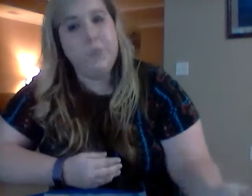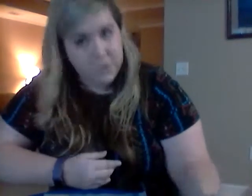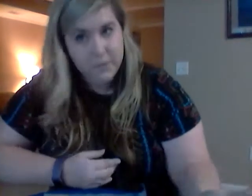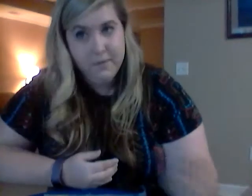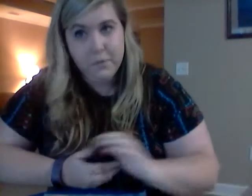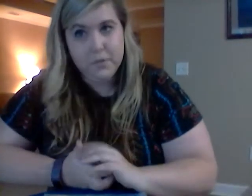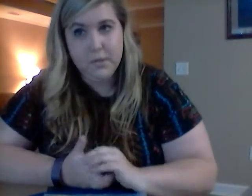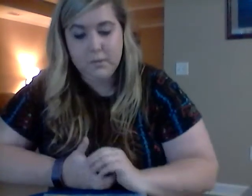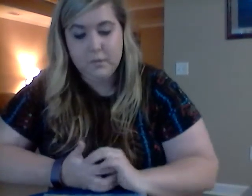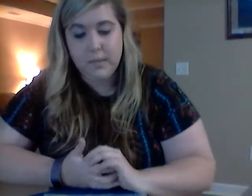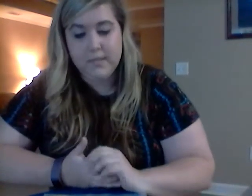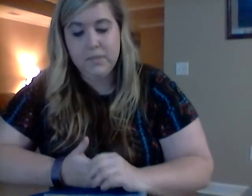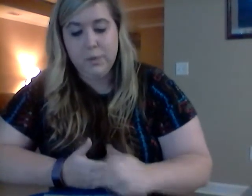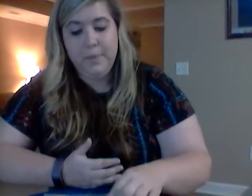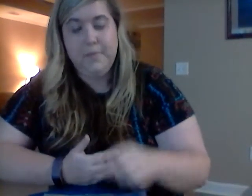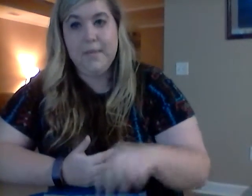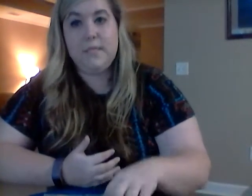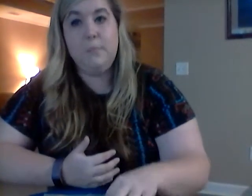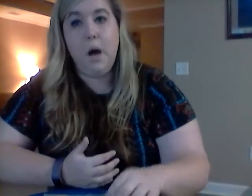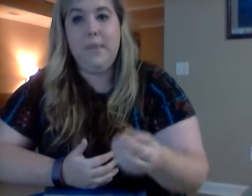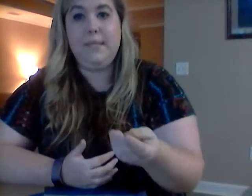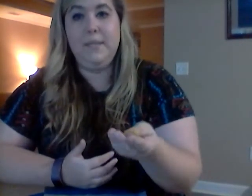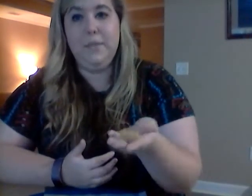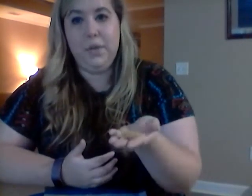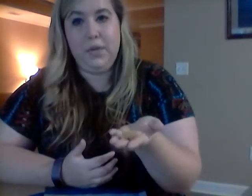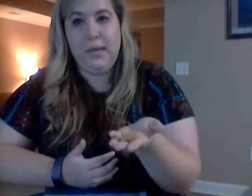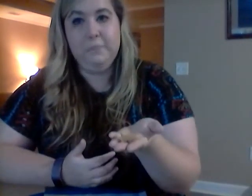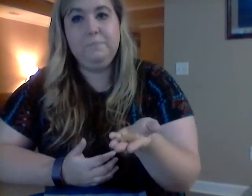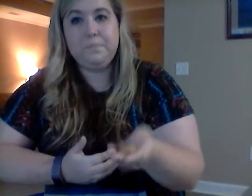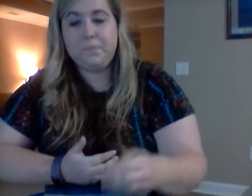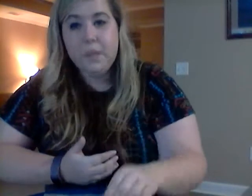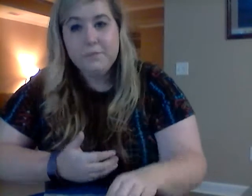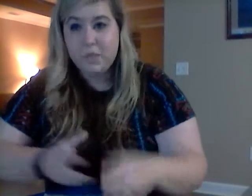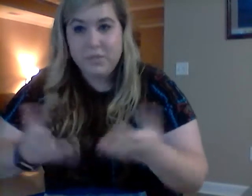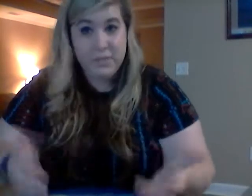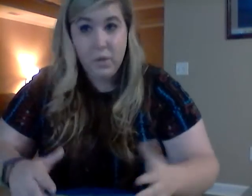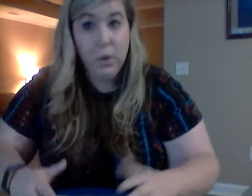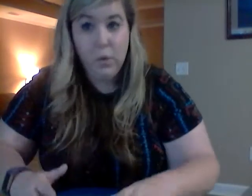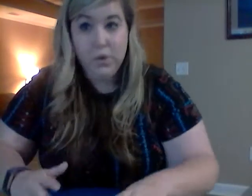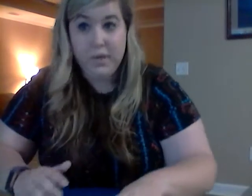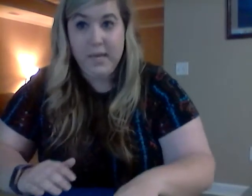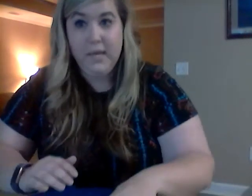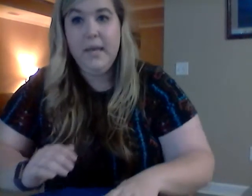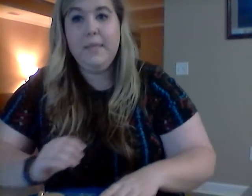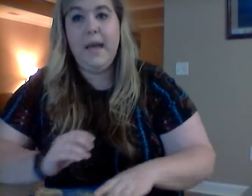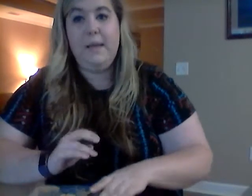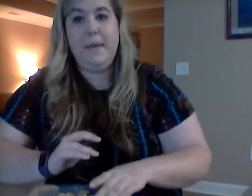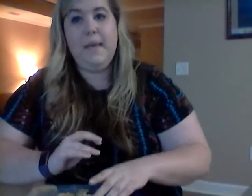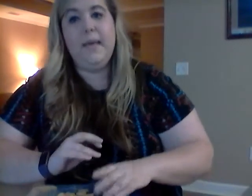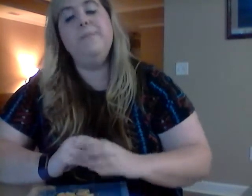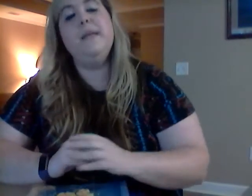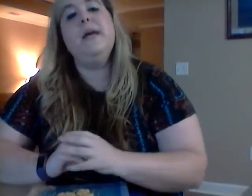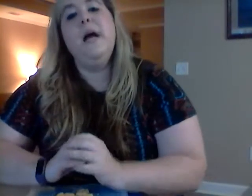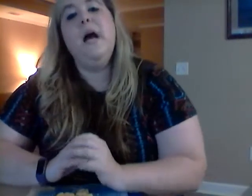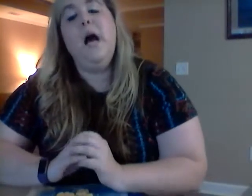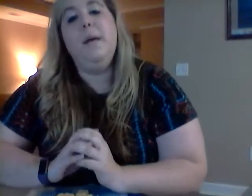differentially reinforce those responses through maybe a small piece of the cookie versus the whole cookie that he may get. I